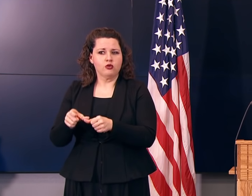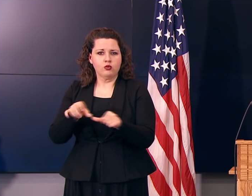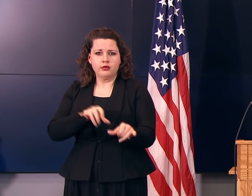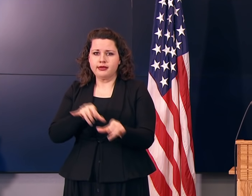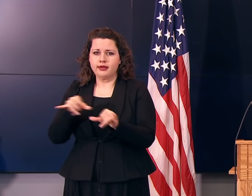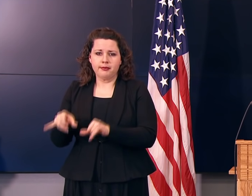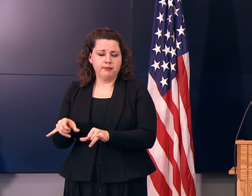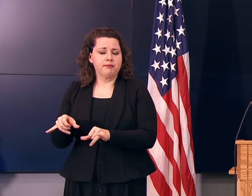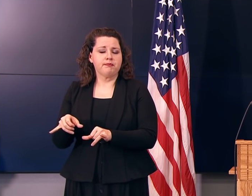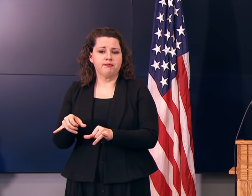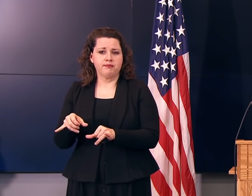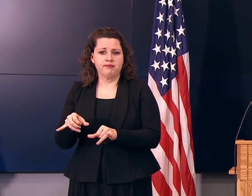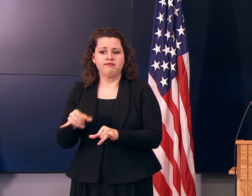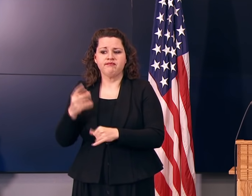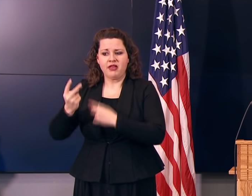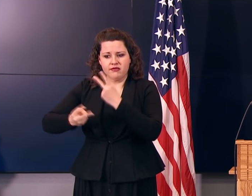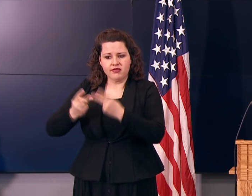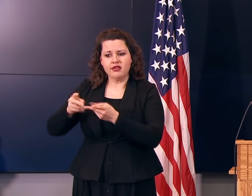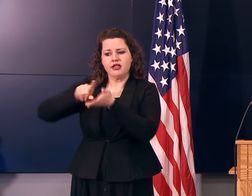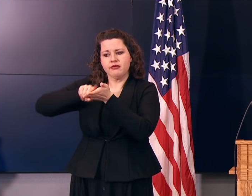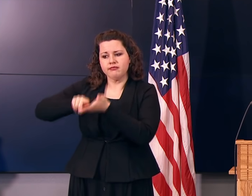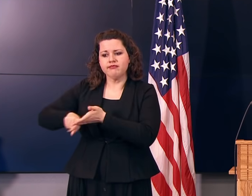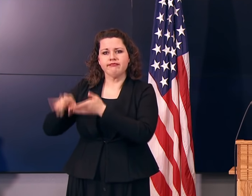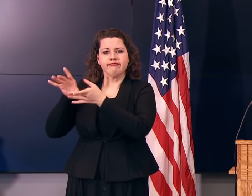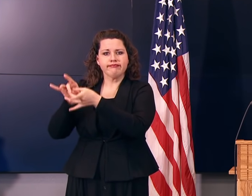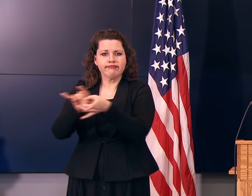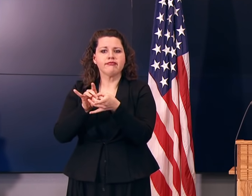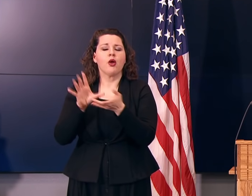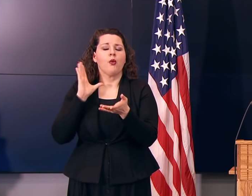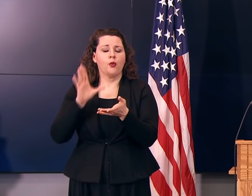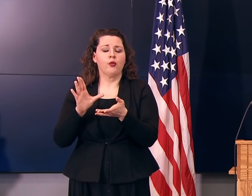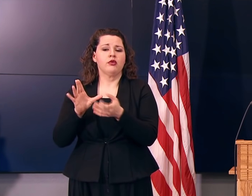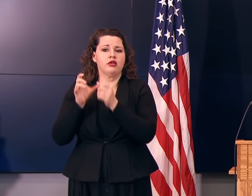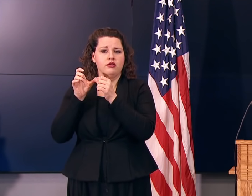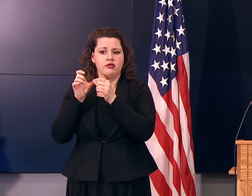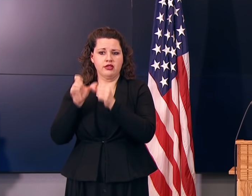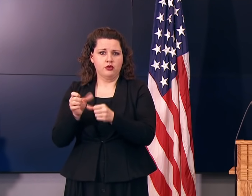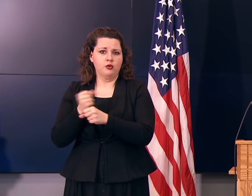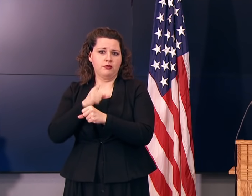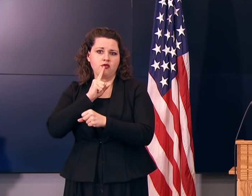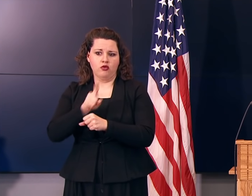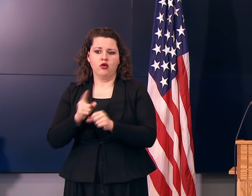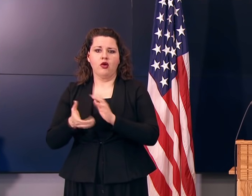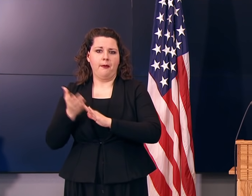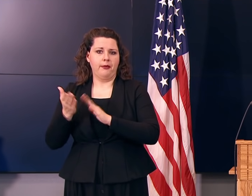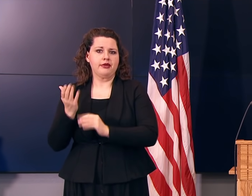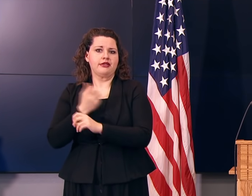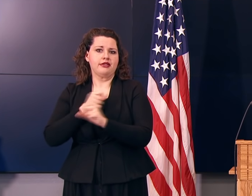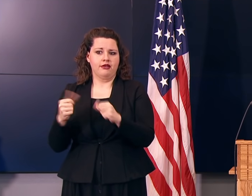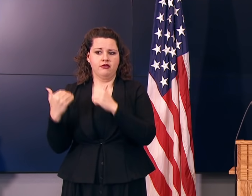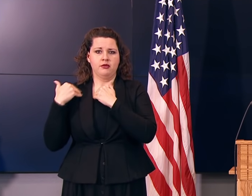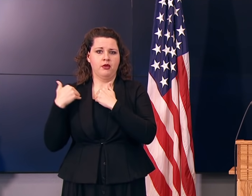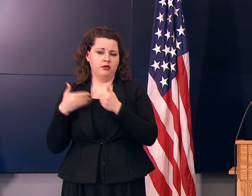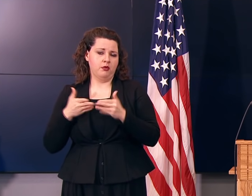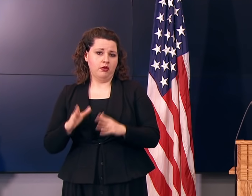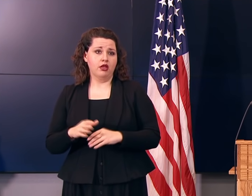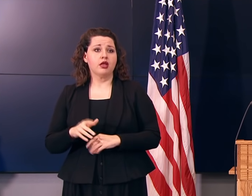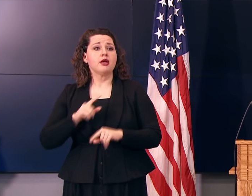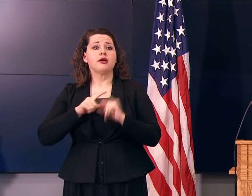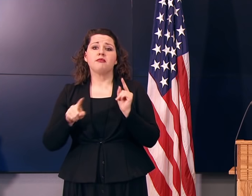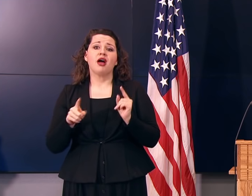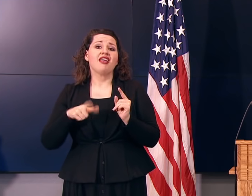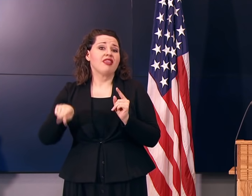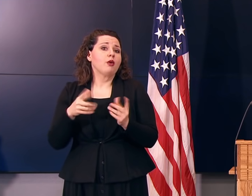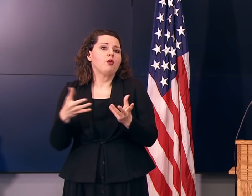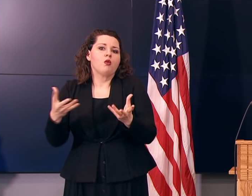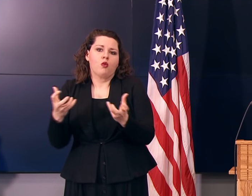same visits and connections and continue to make sure that we're operating in a safe and responsible manner. But Caroline, they want